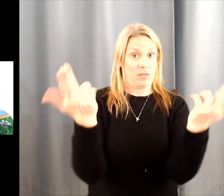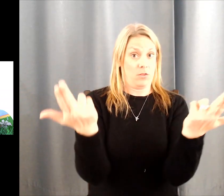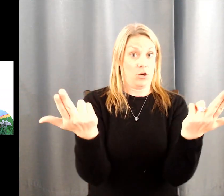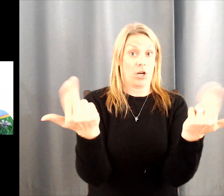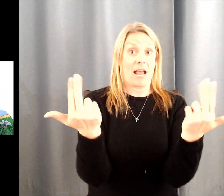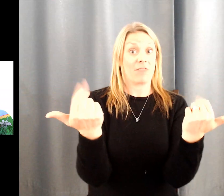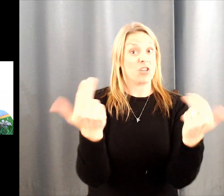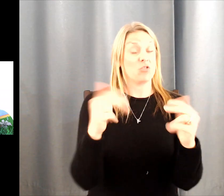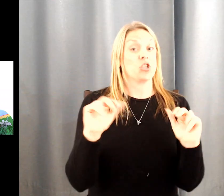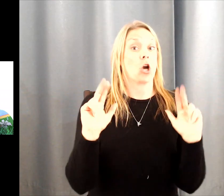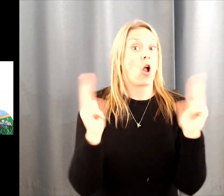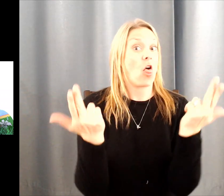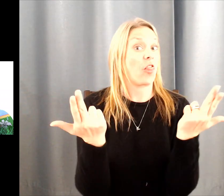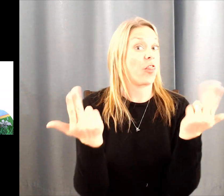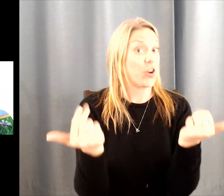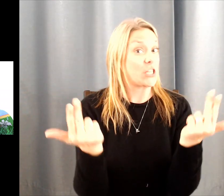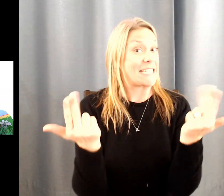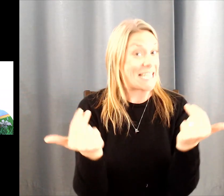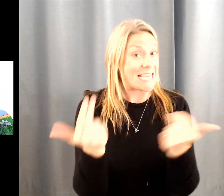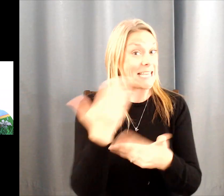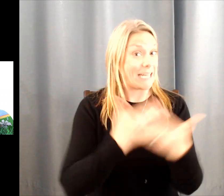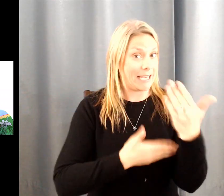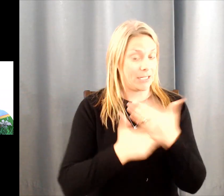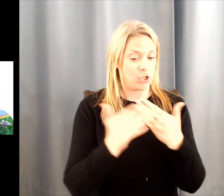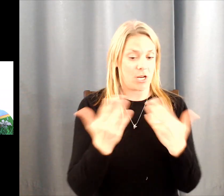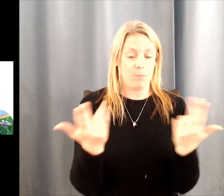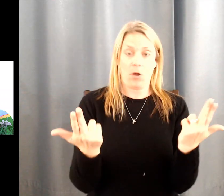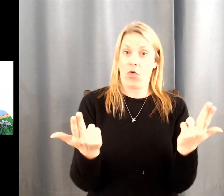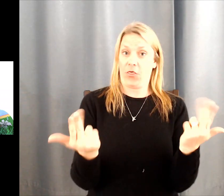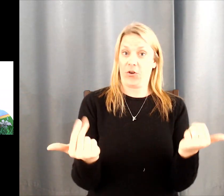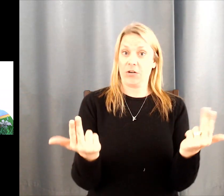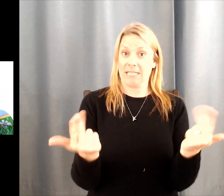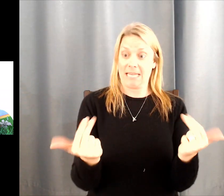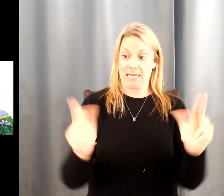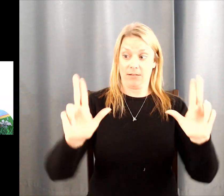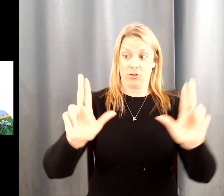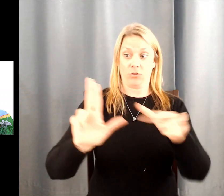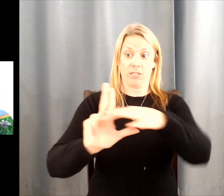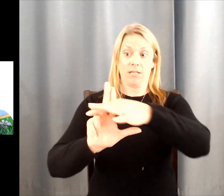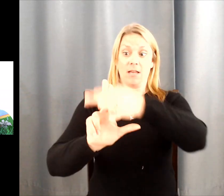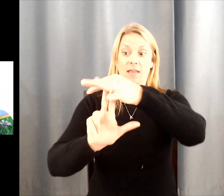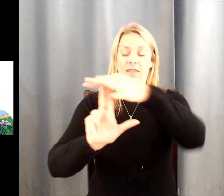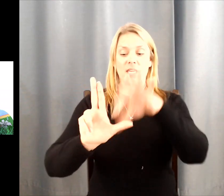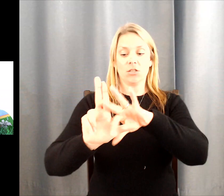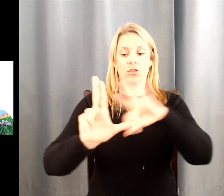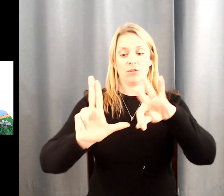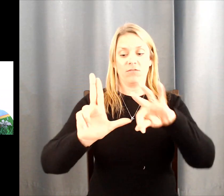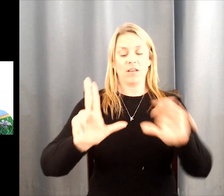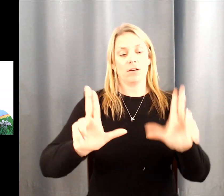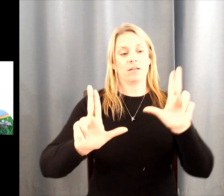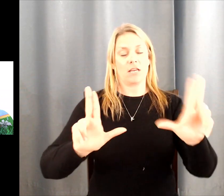going to have to use your 13 hand shape, 13. So it's these two fingers and your